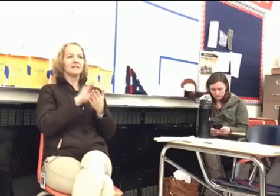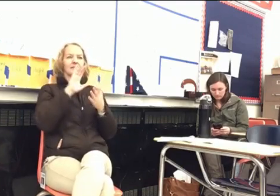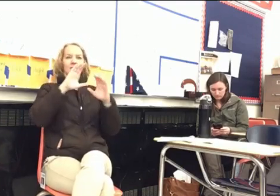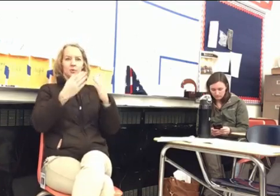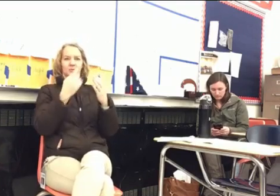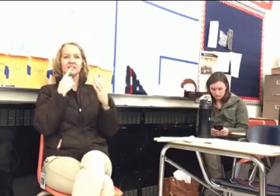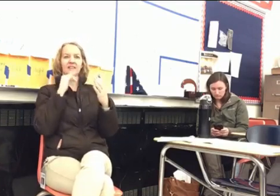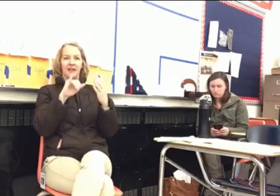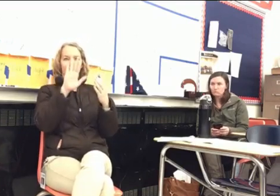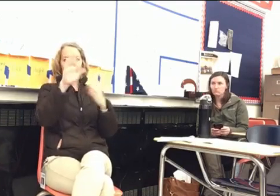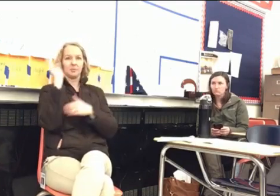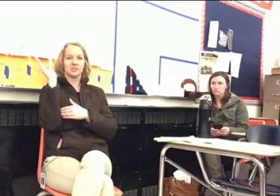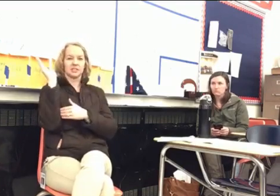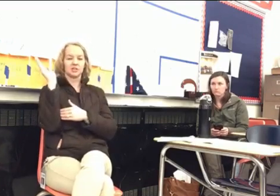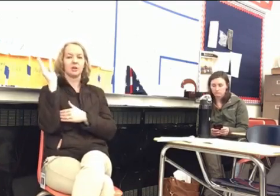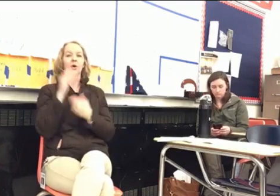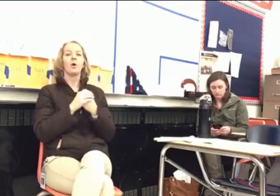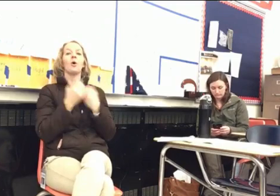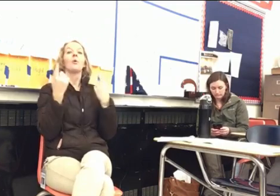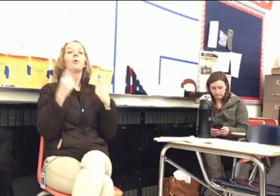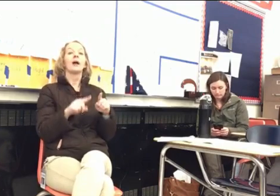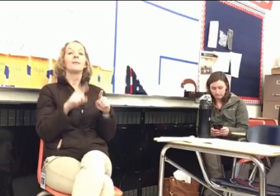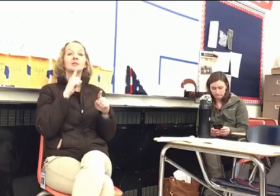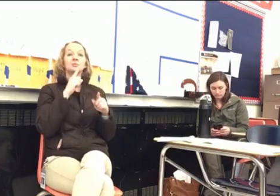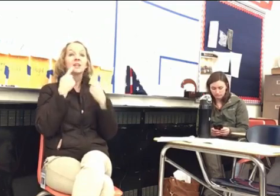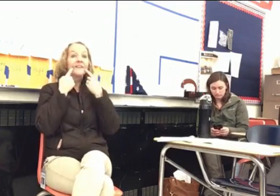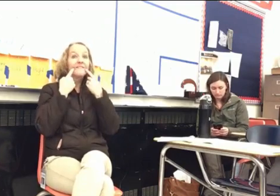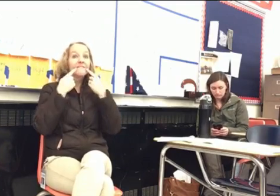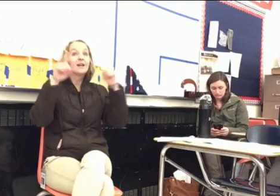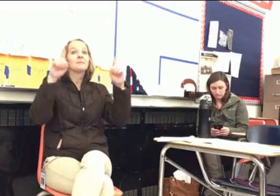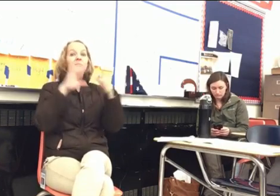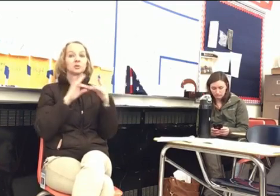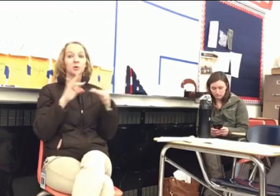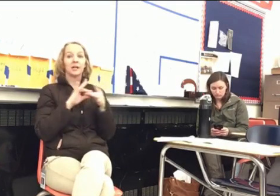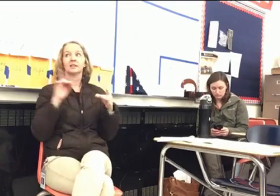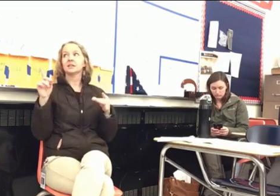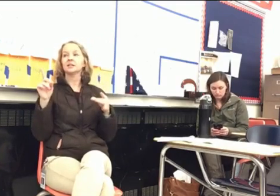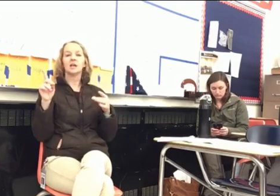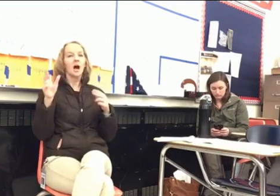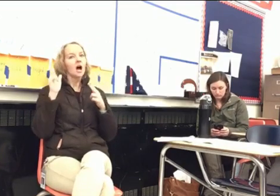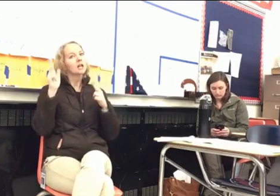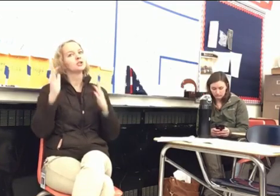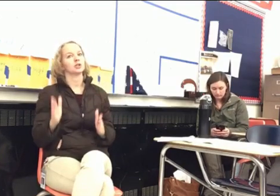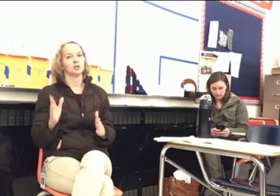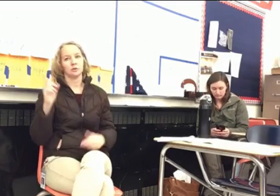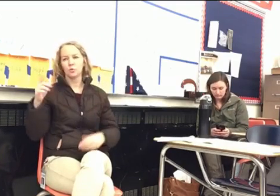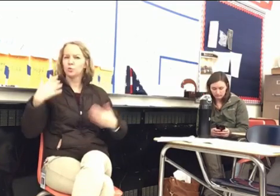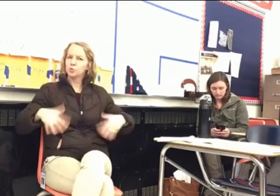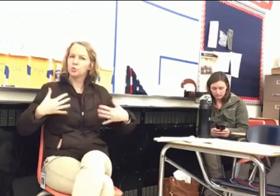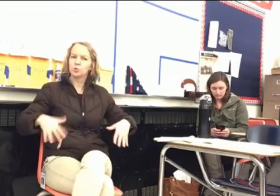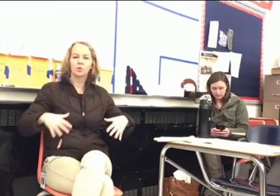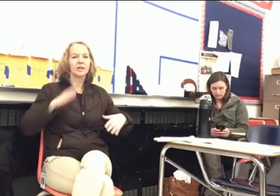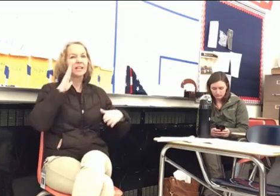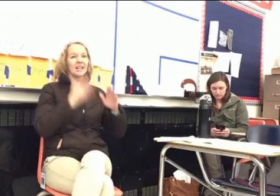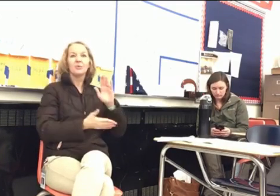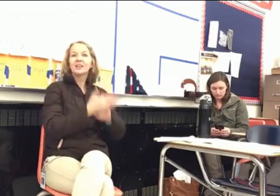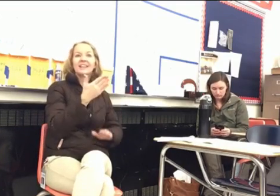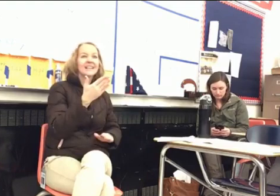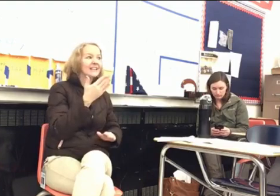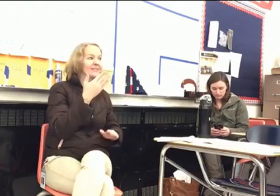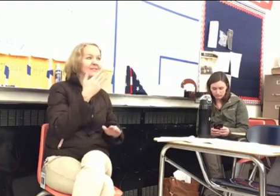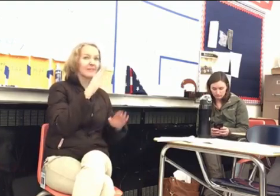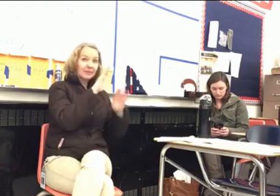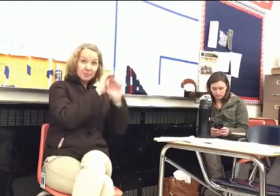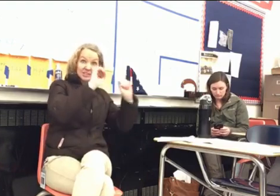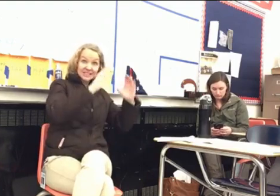presentation, what happens is a really famous story. So he was a really big hunter. He would go off and leave the presidency for months at a time to go